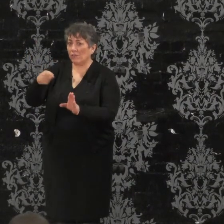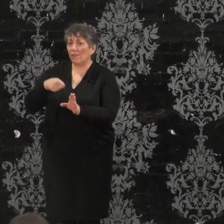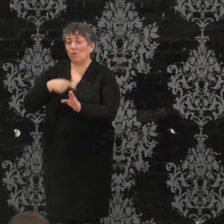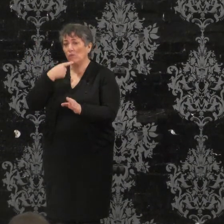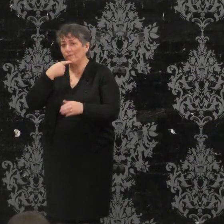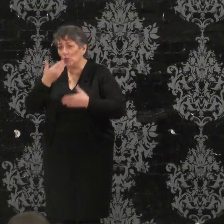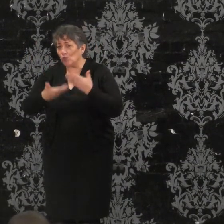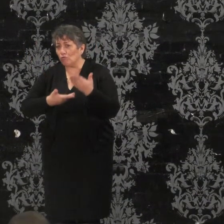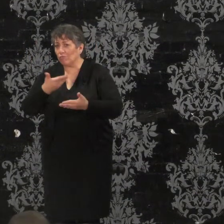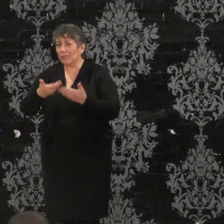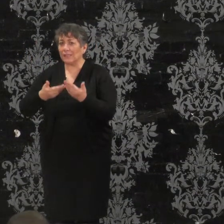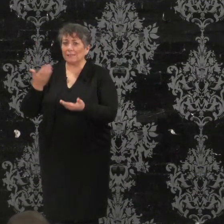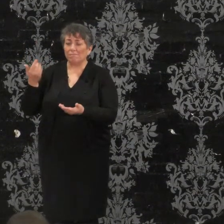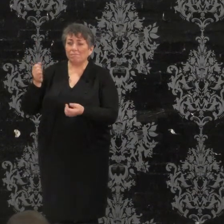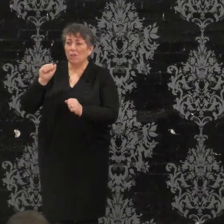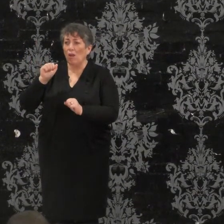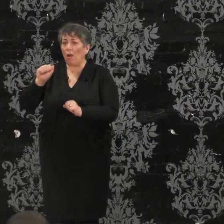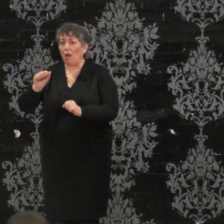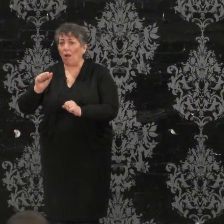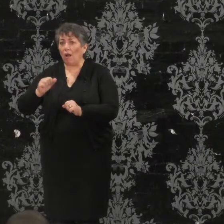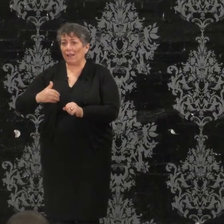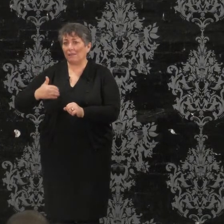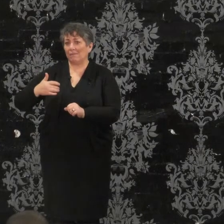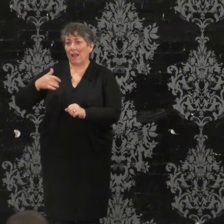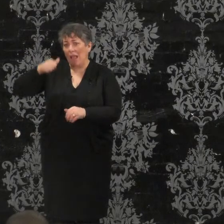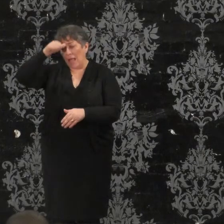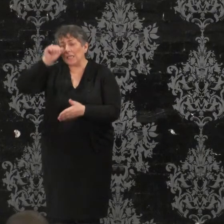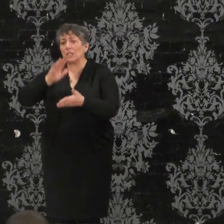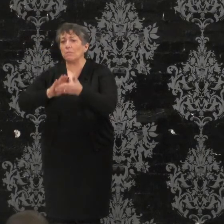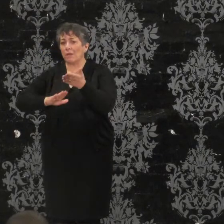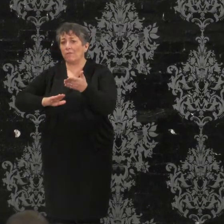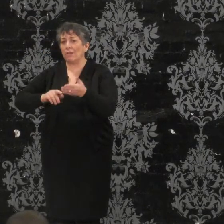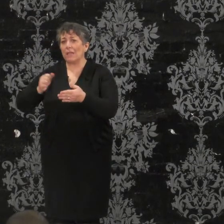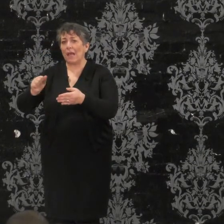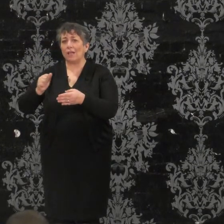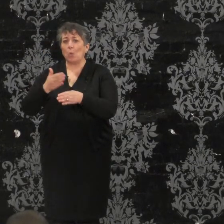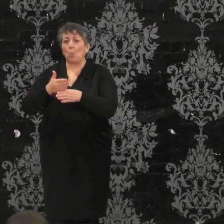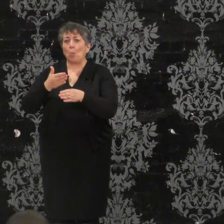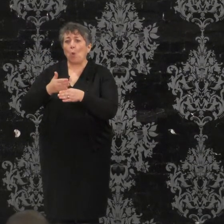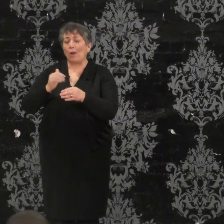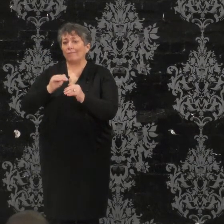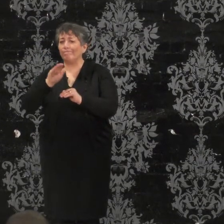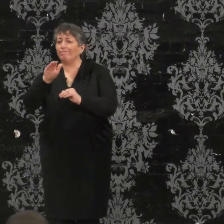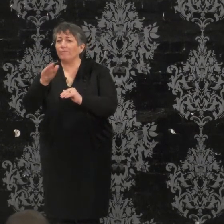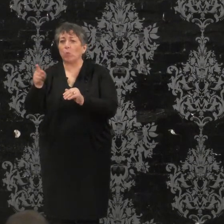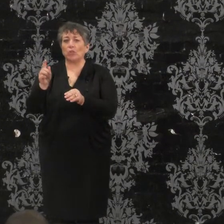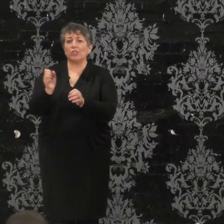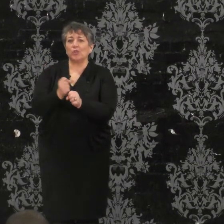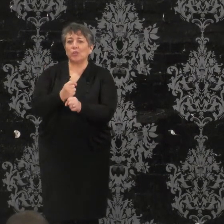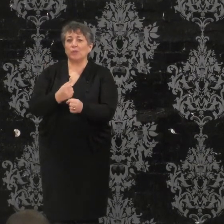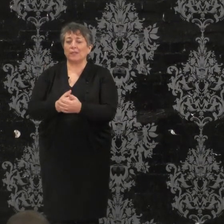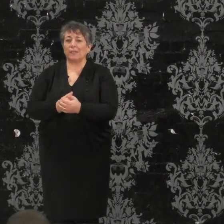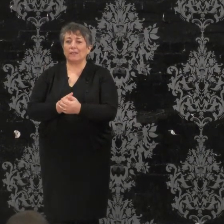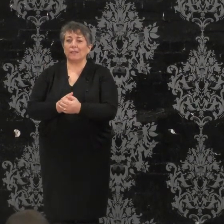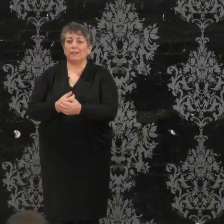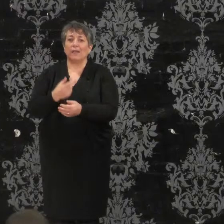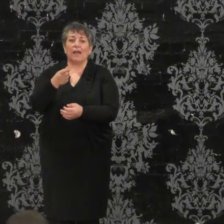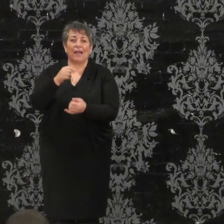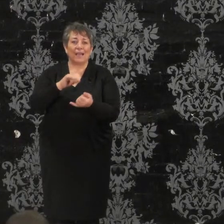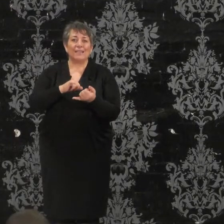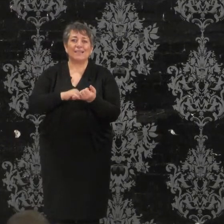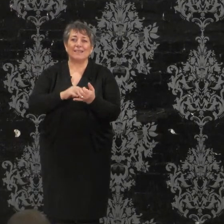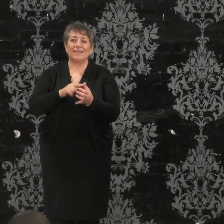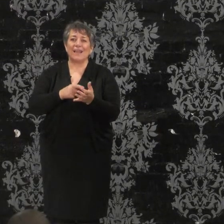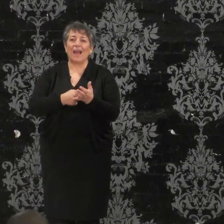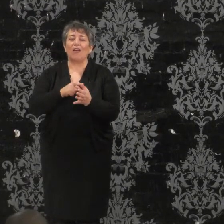fantastic, inspirational story and what the work you're doing. It's just truly amazing. So thank you. Obviously Sarah as well for sharing